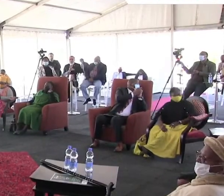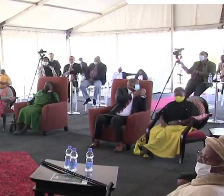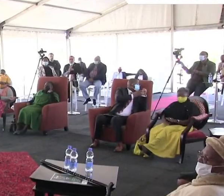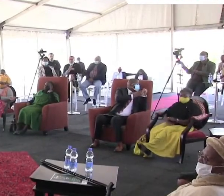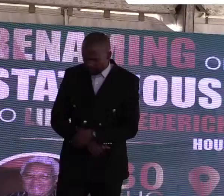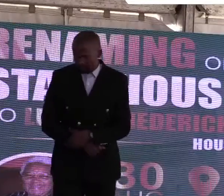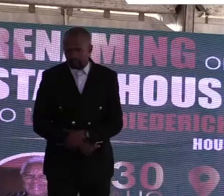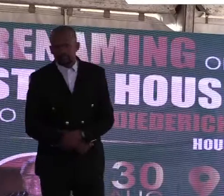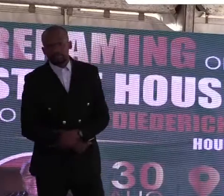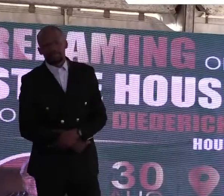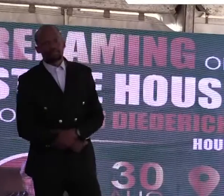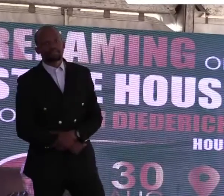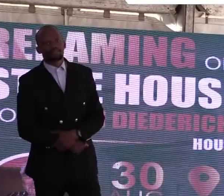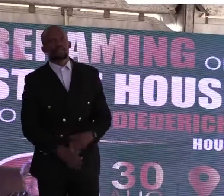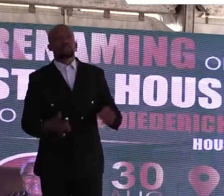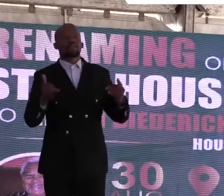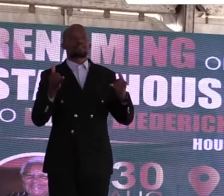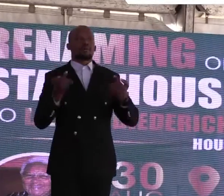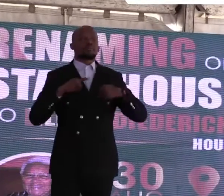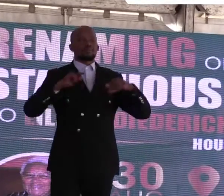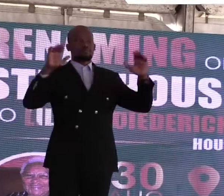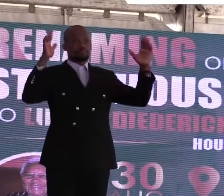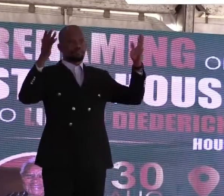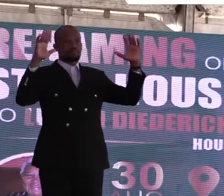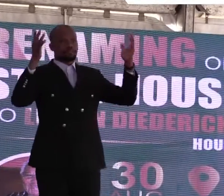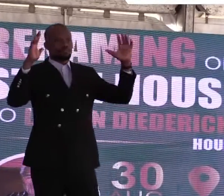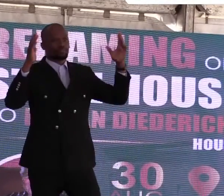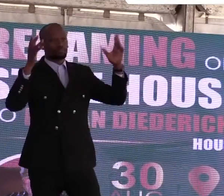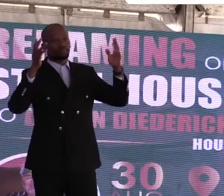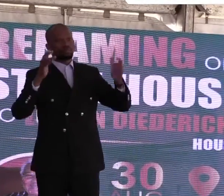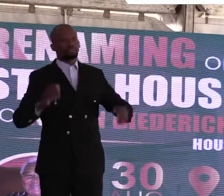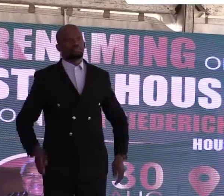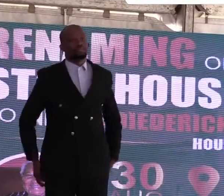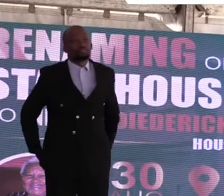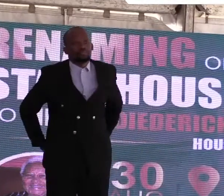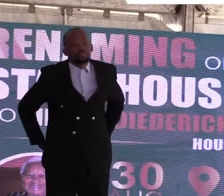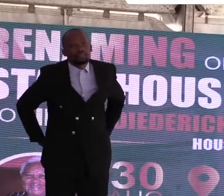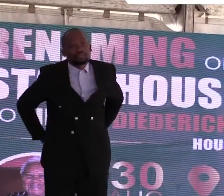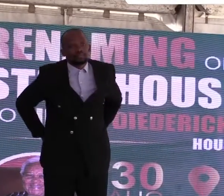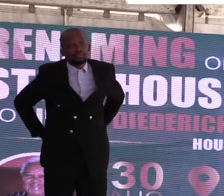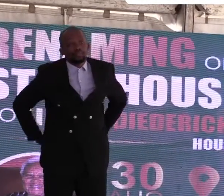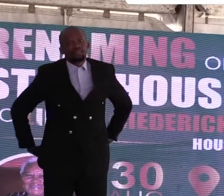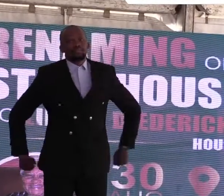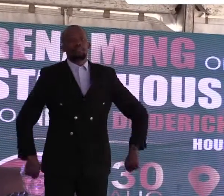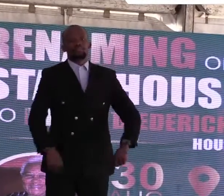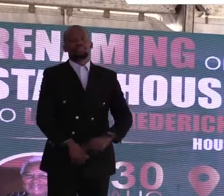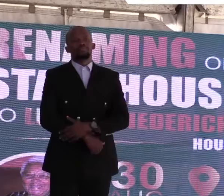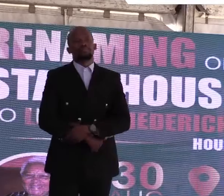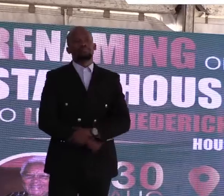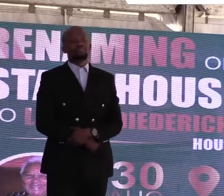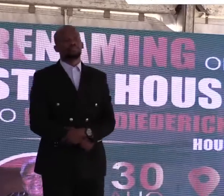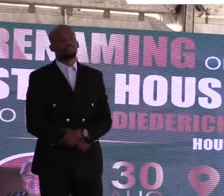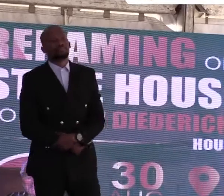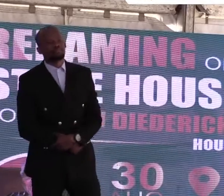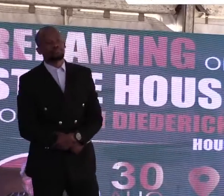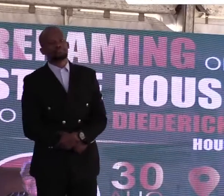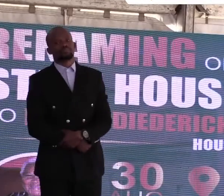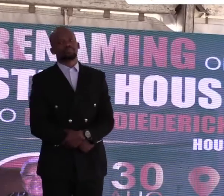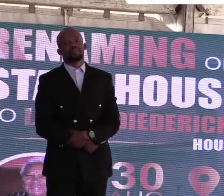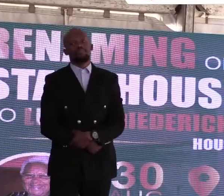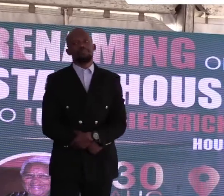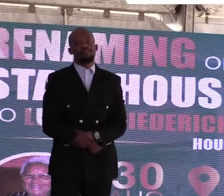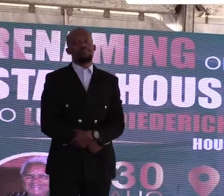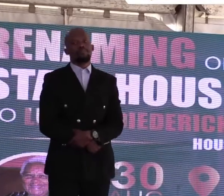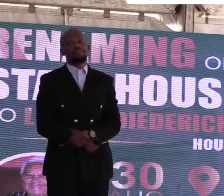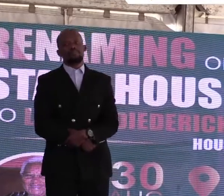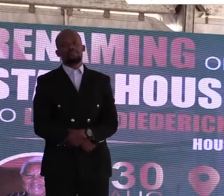Can we give another round of applause for that beautiful story? What a living